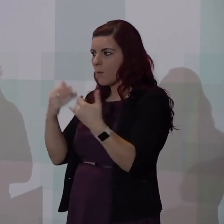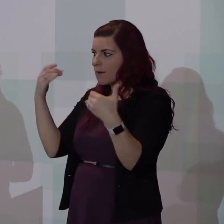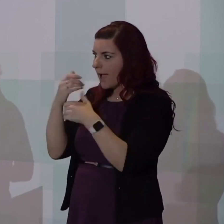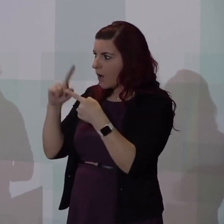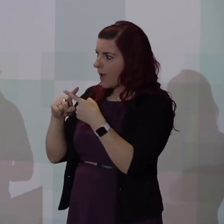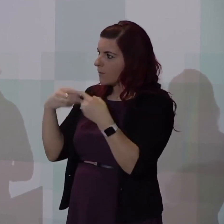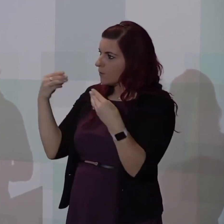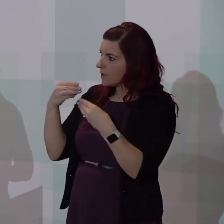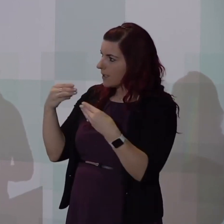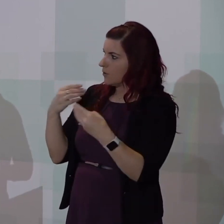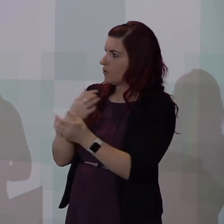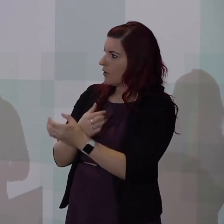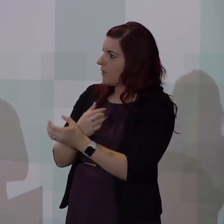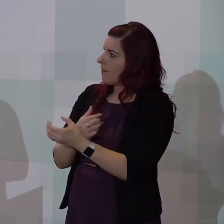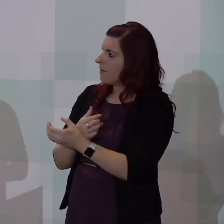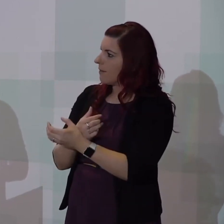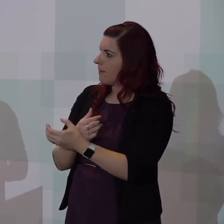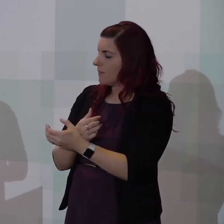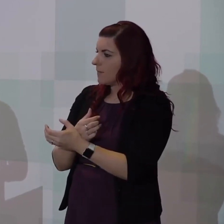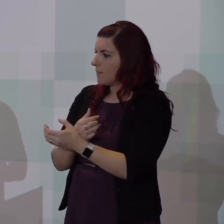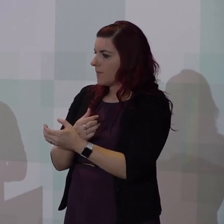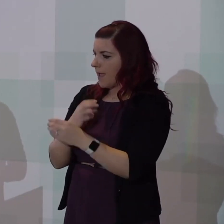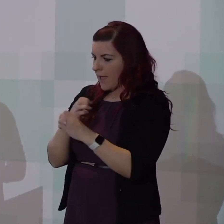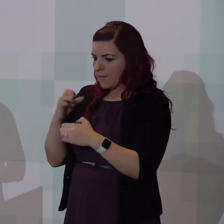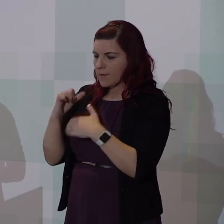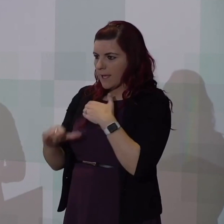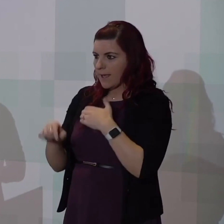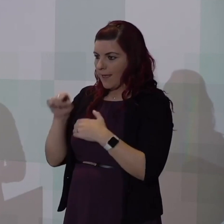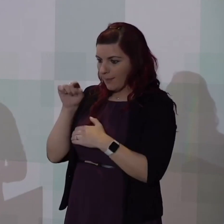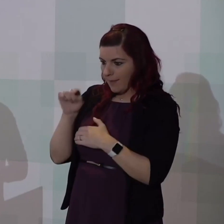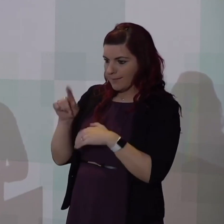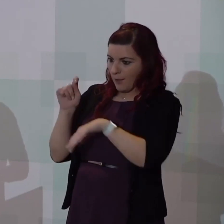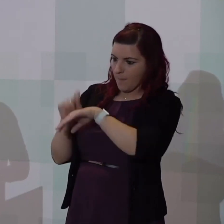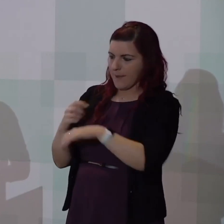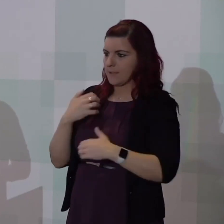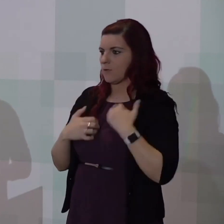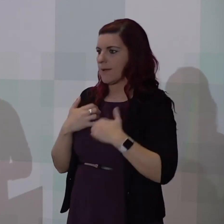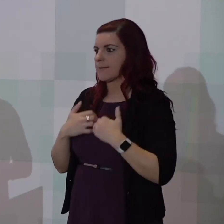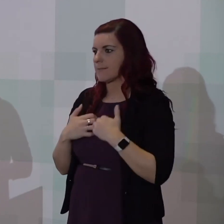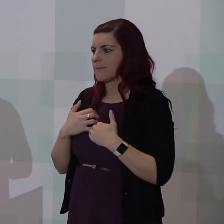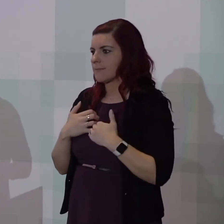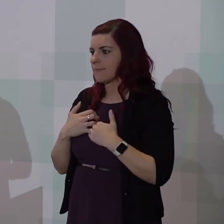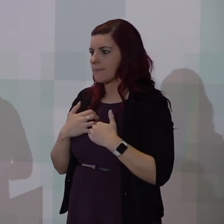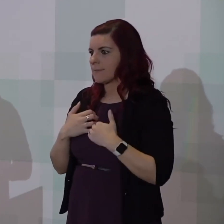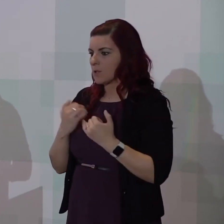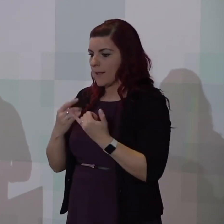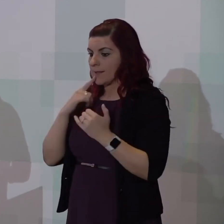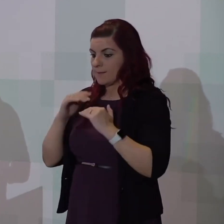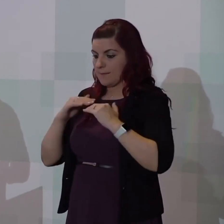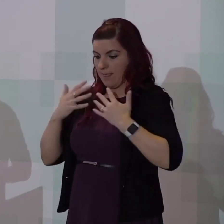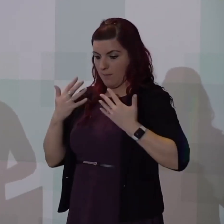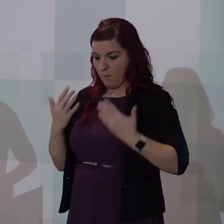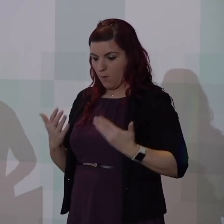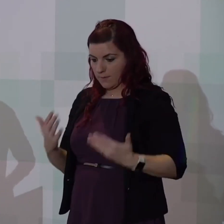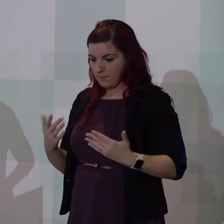protect their children every day is in their best interest. As it stands at the moment,